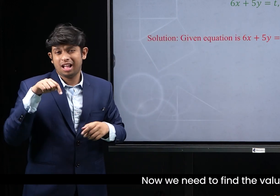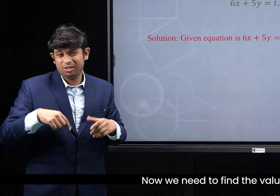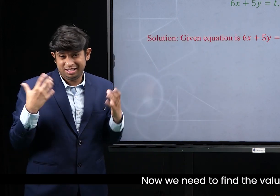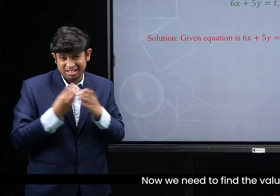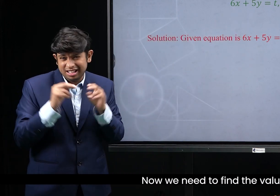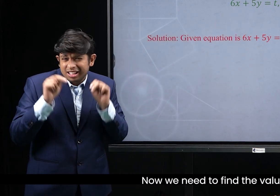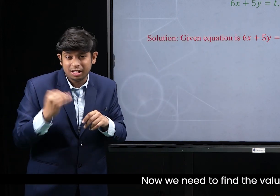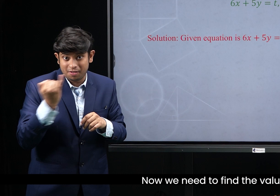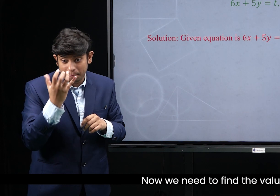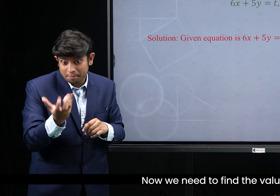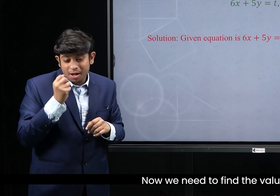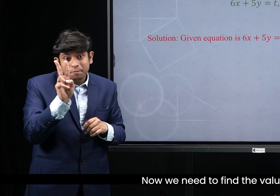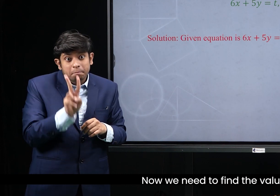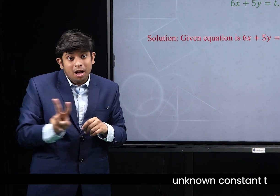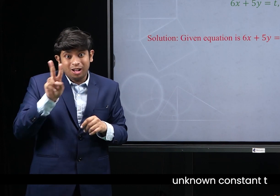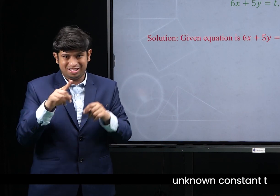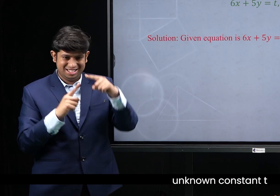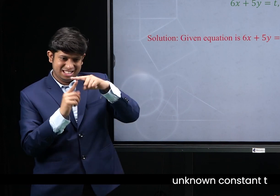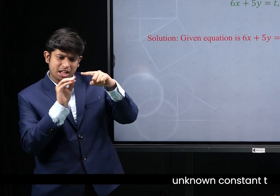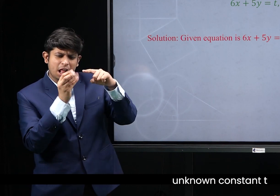Now we need to find the value of unknown constant t.